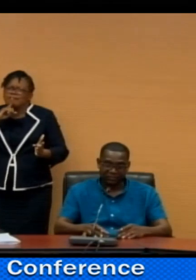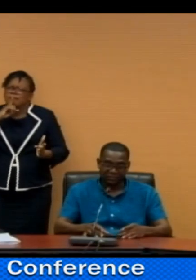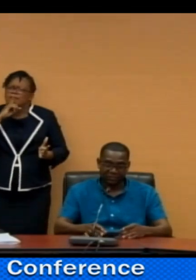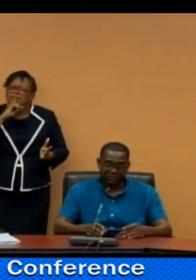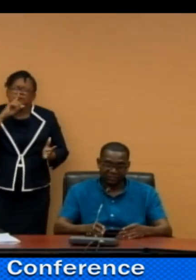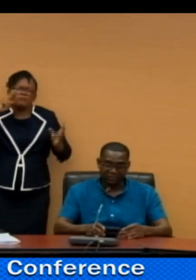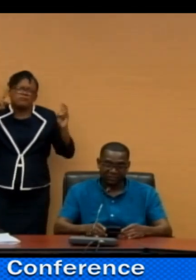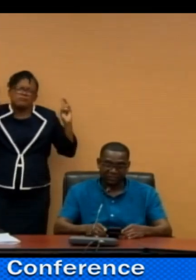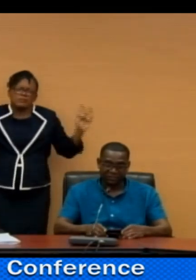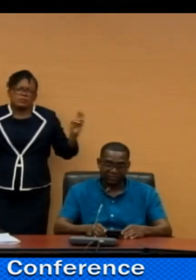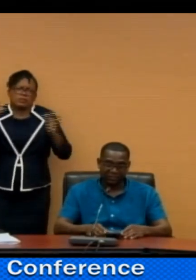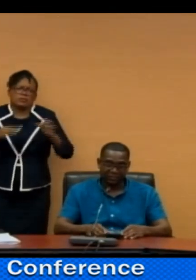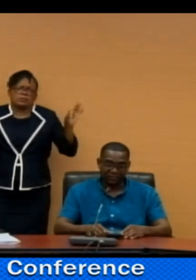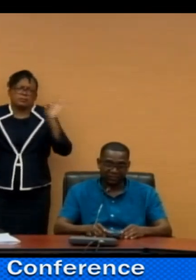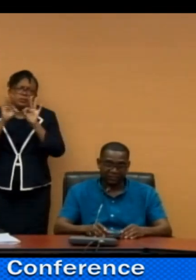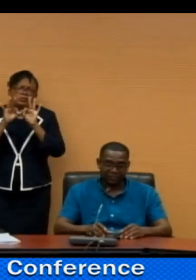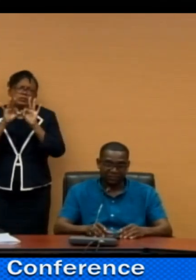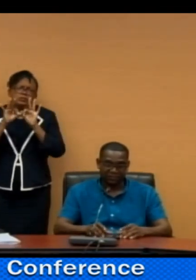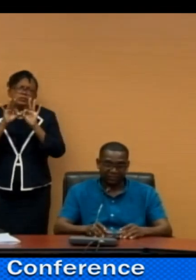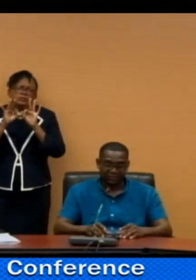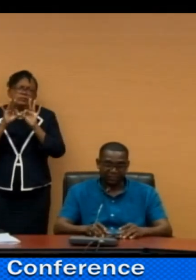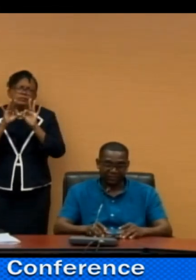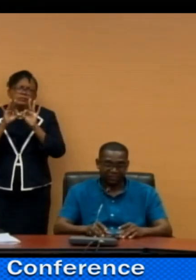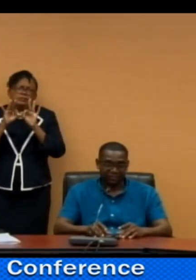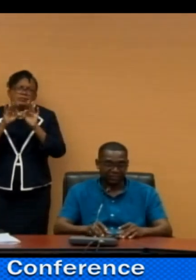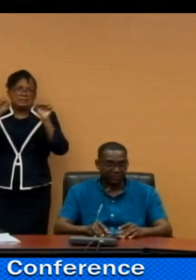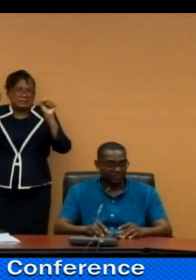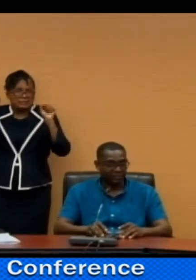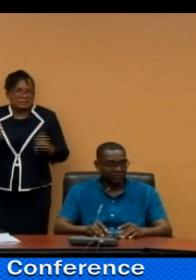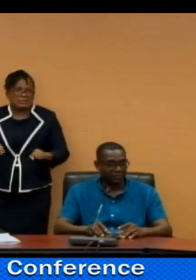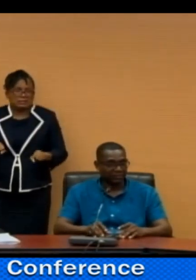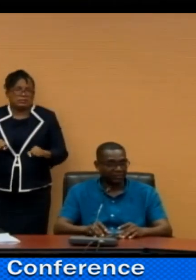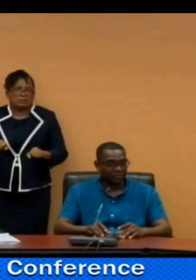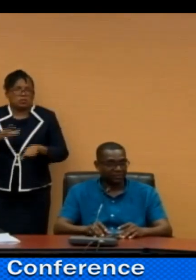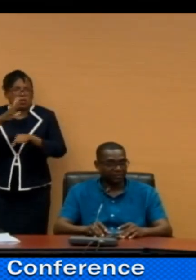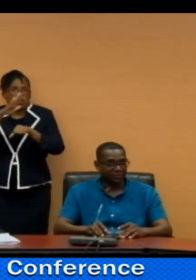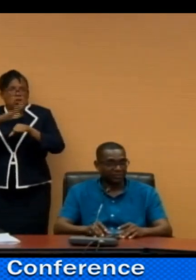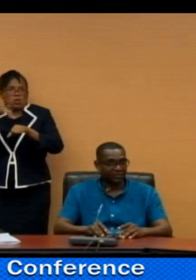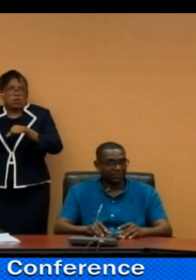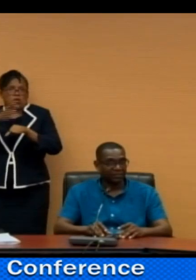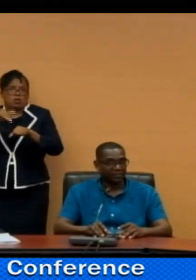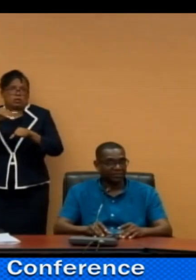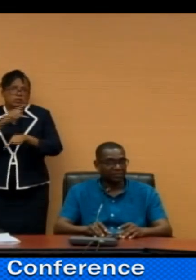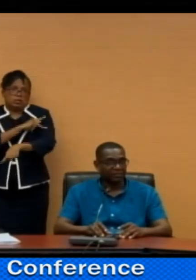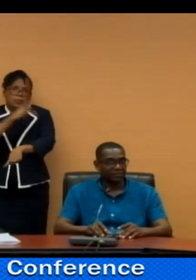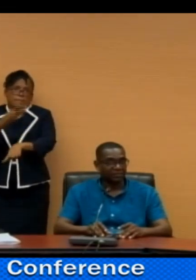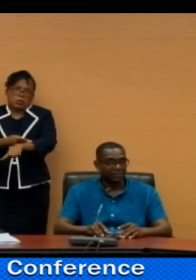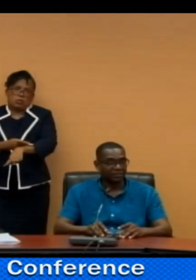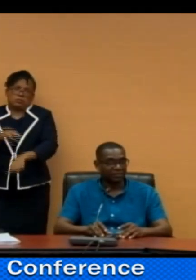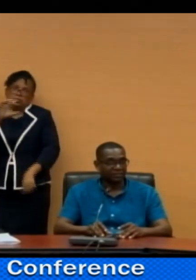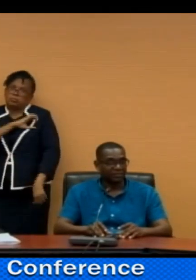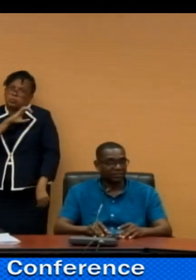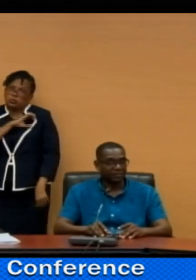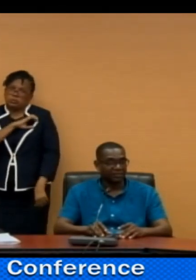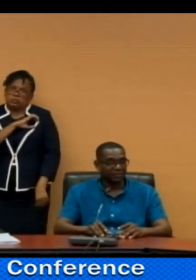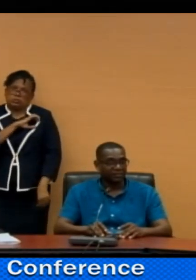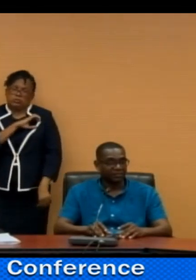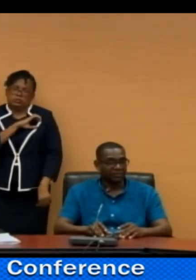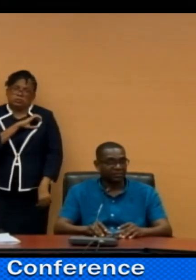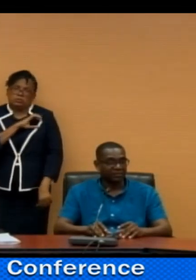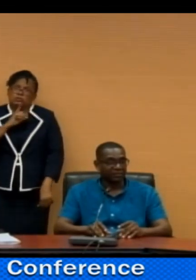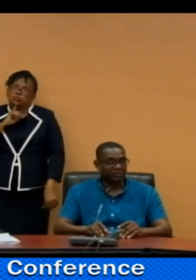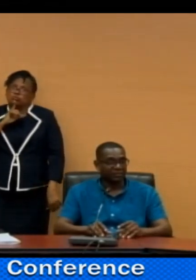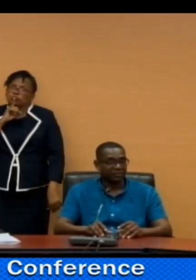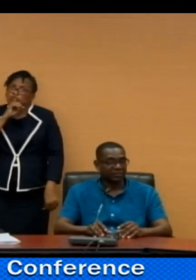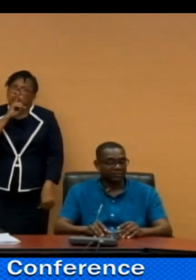important. And if necessary, we're going to be calling on the powers that be, the RGPF, to ensure